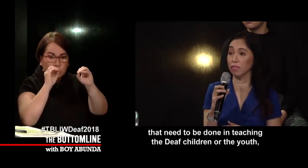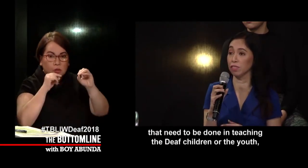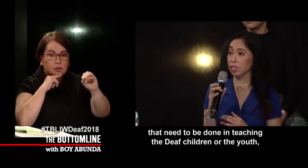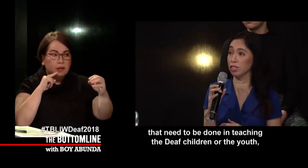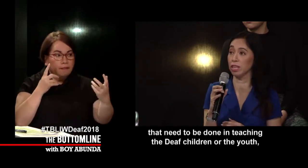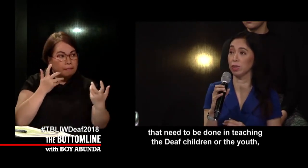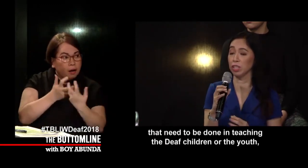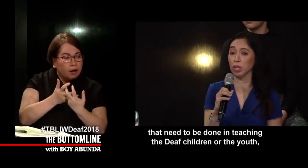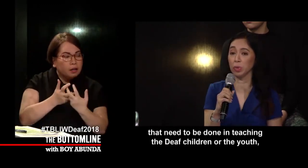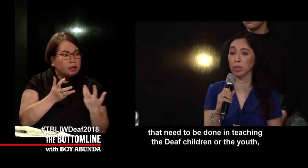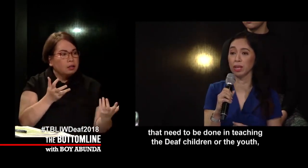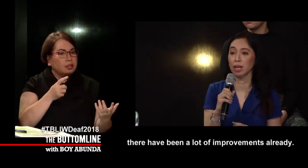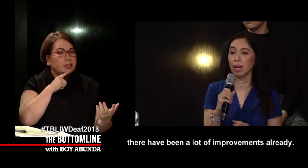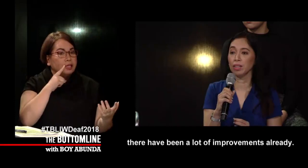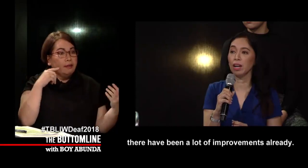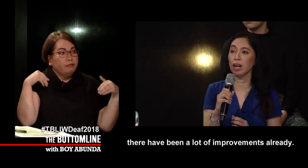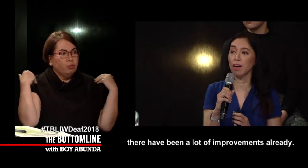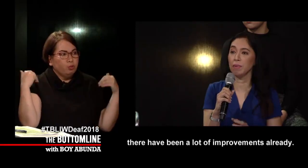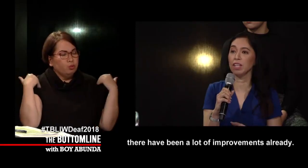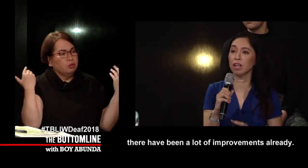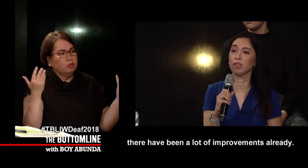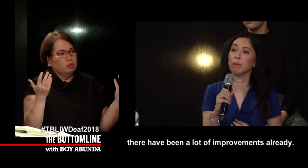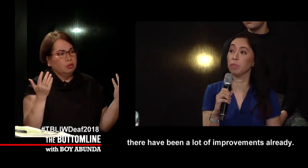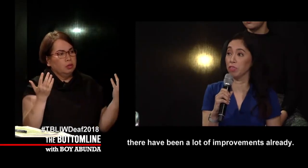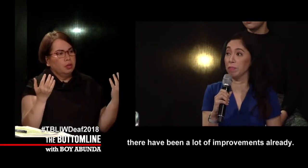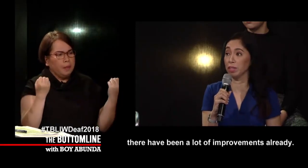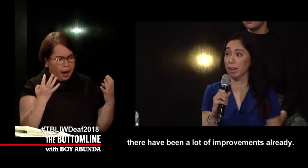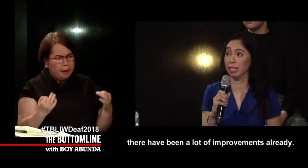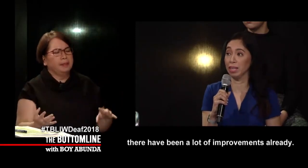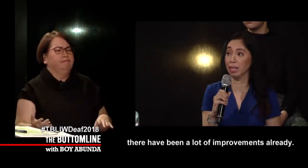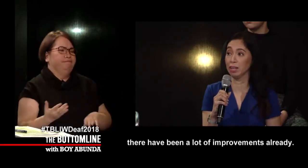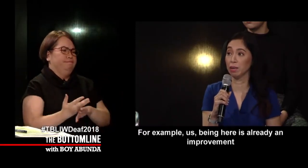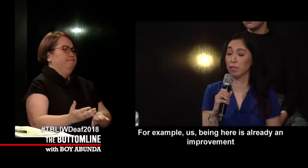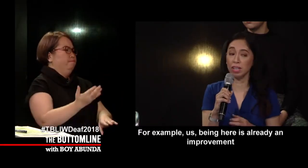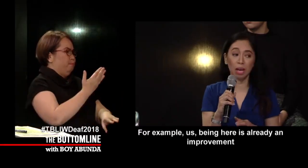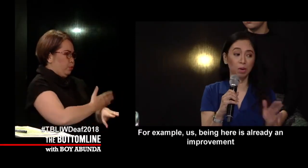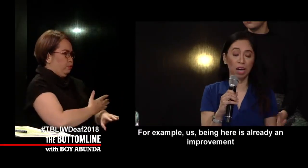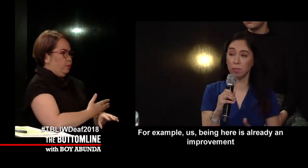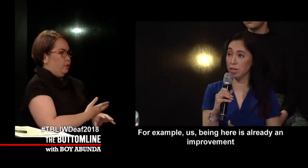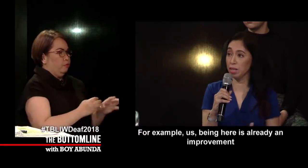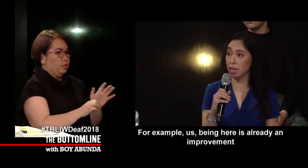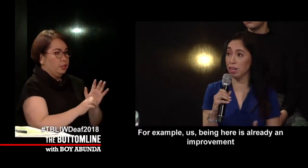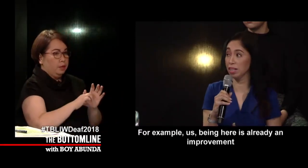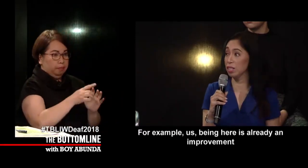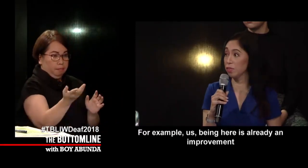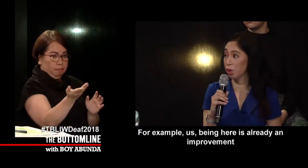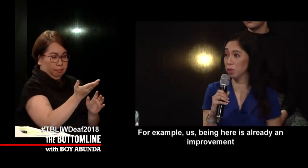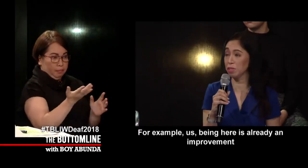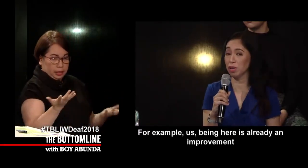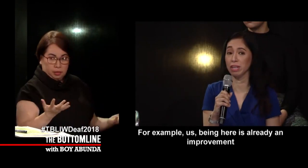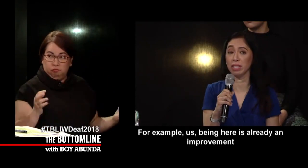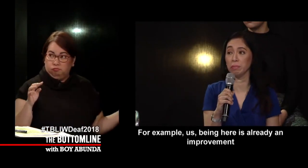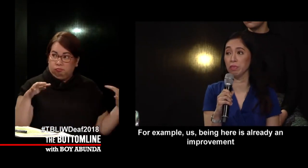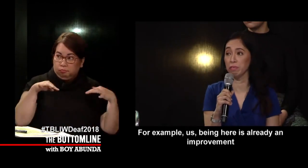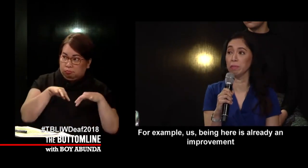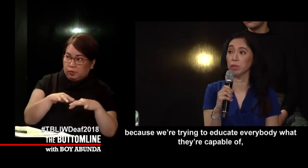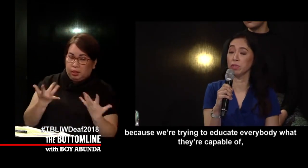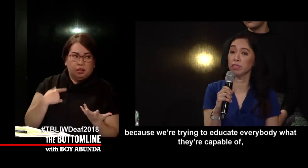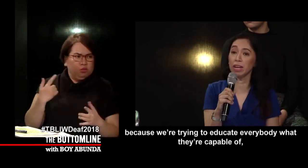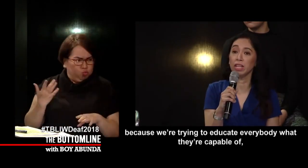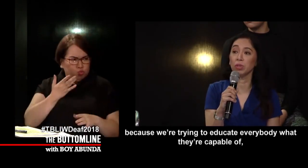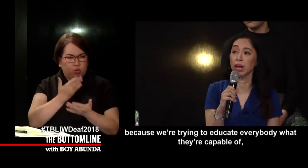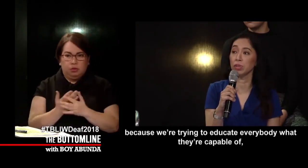deaf children or the youth, there have been a lot of improvement already. For example, us being here in this forum is already an improvement